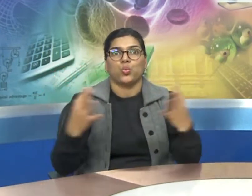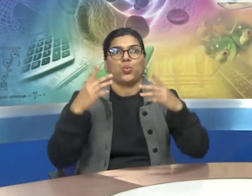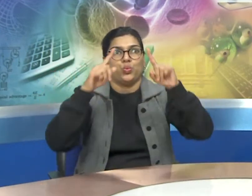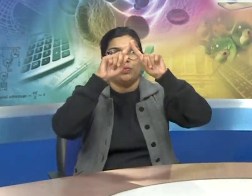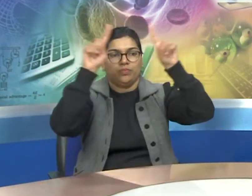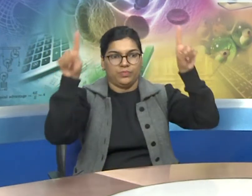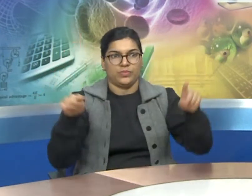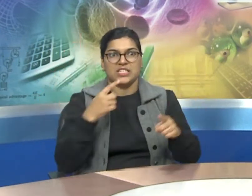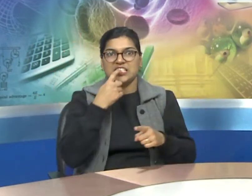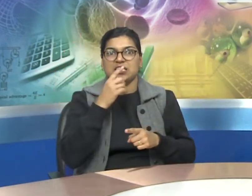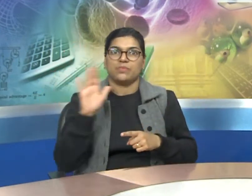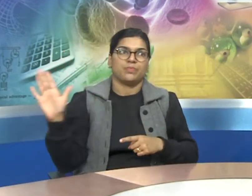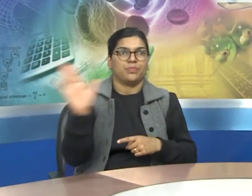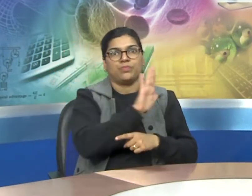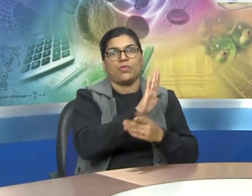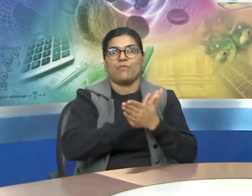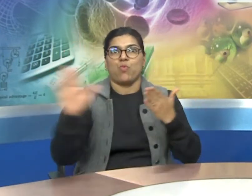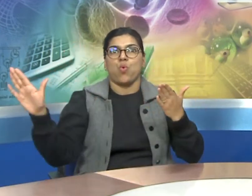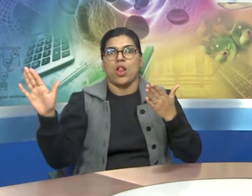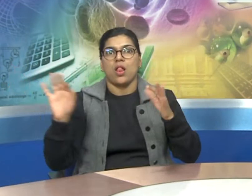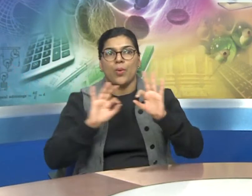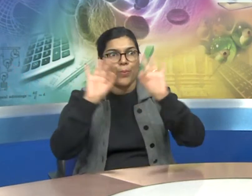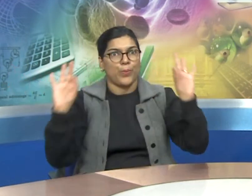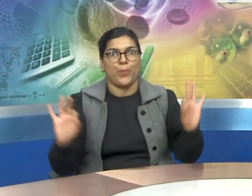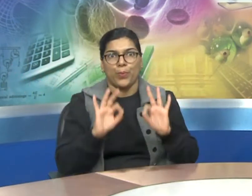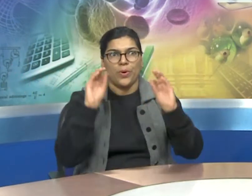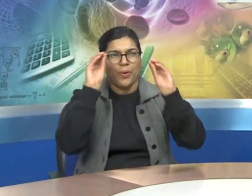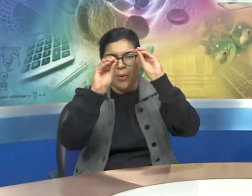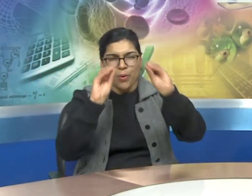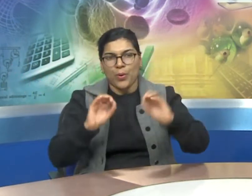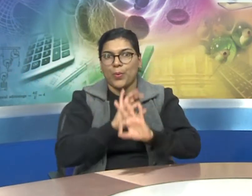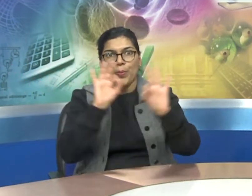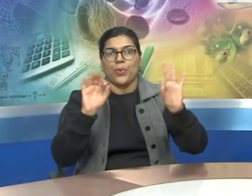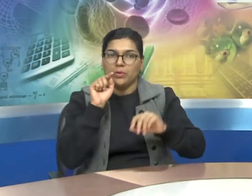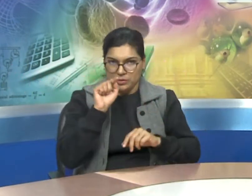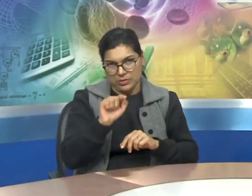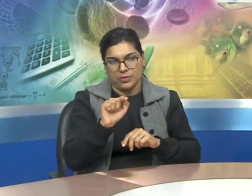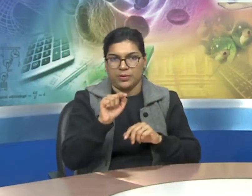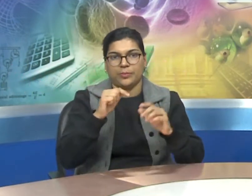in it, just like a fresh new page. It is completely blank.